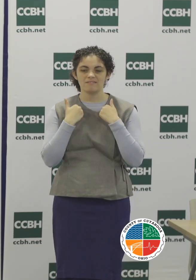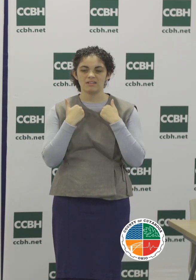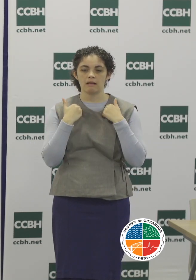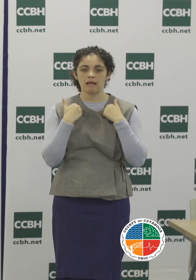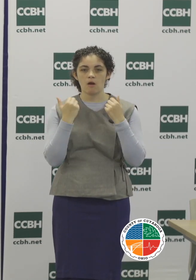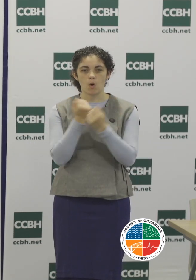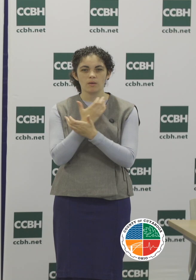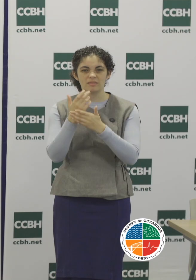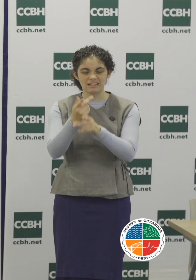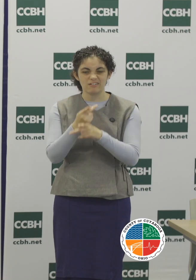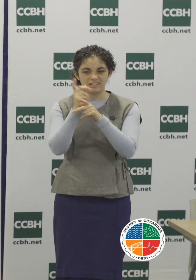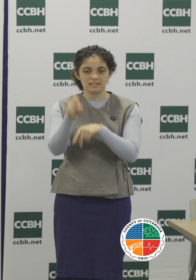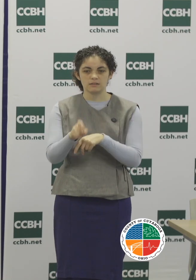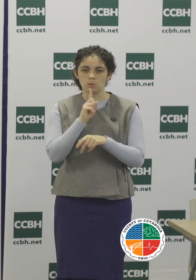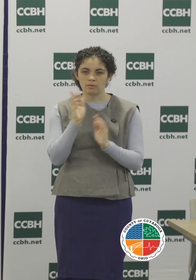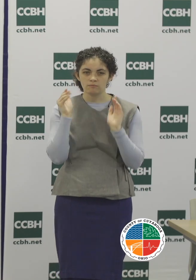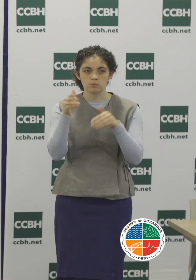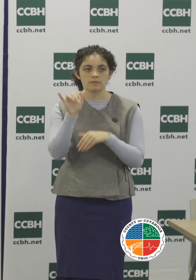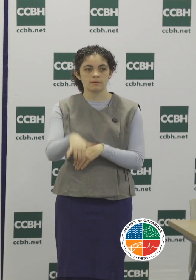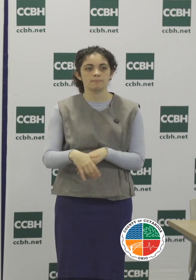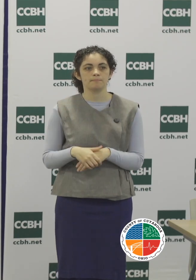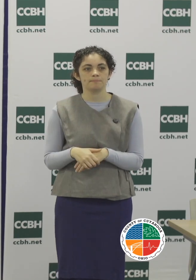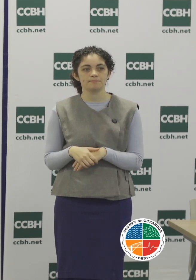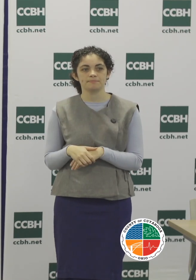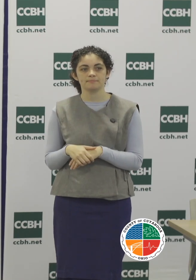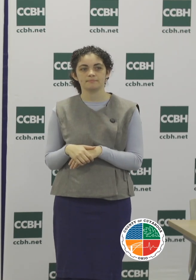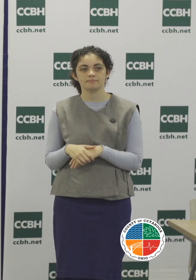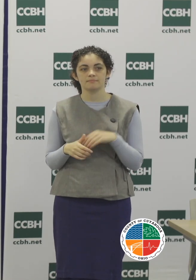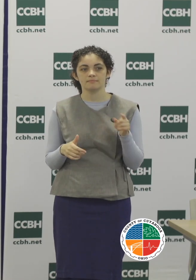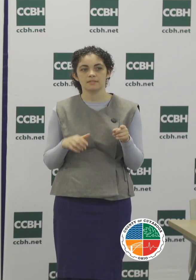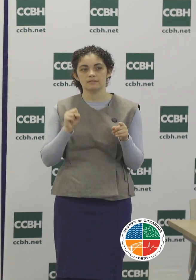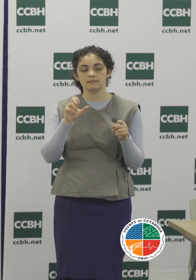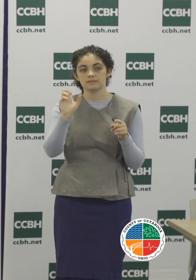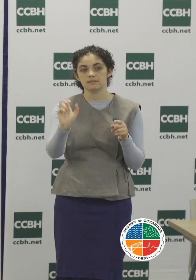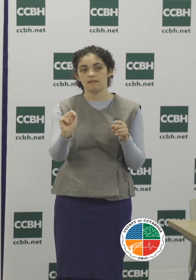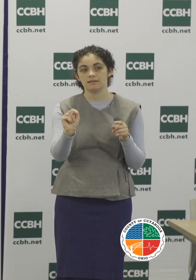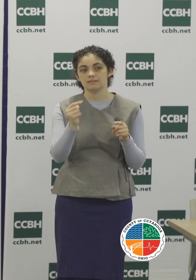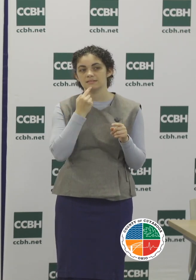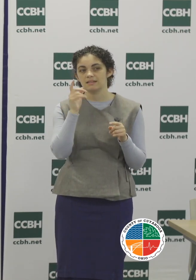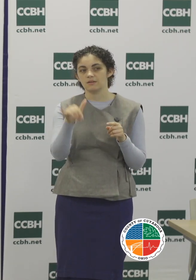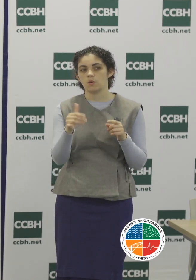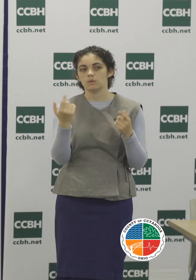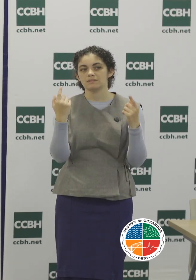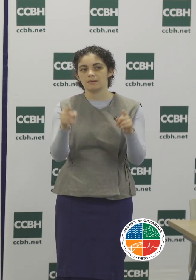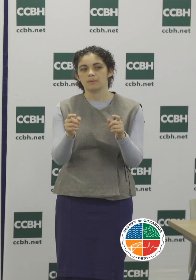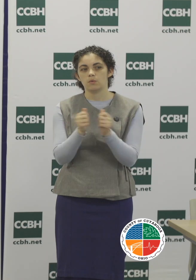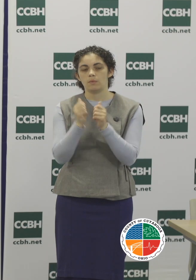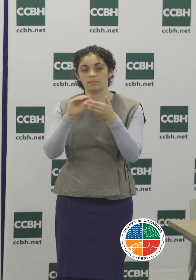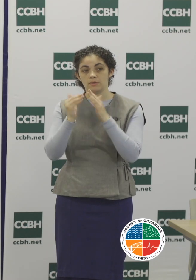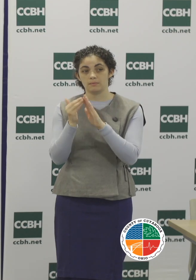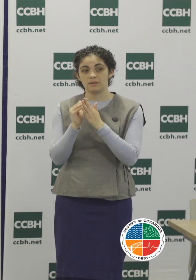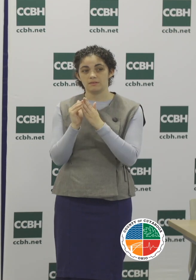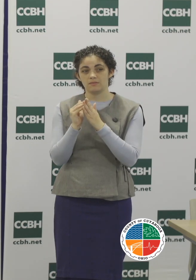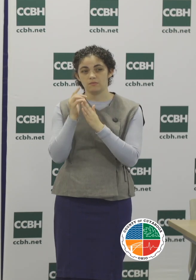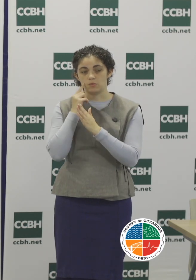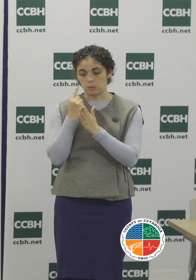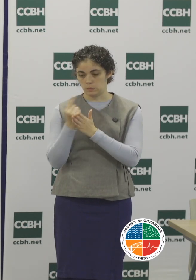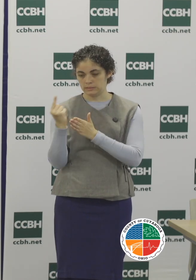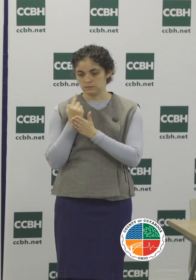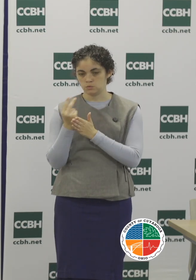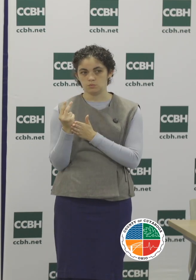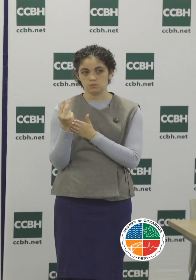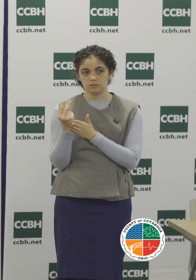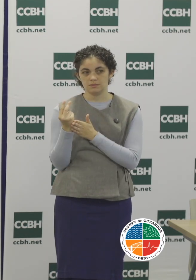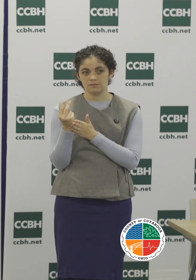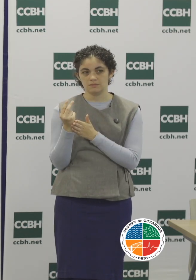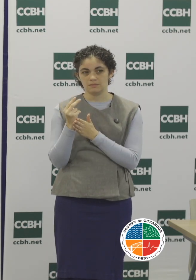care they need. So that's what we focus on. You guys talk a little bit about what's been happening in the community over the last week